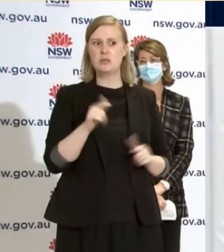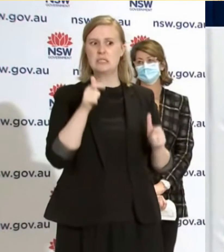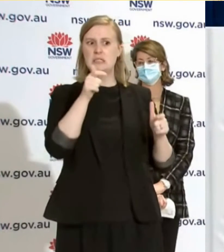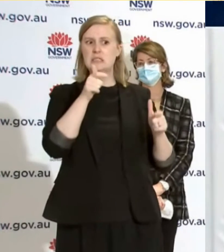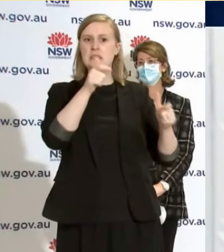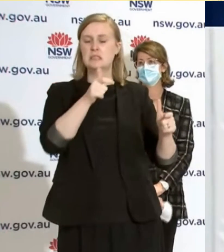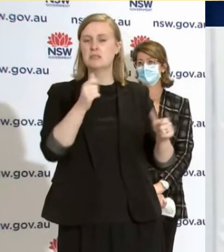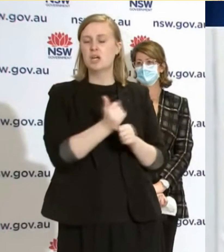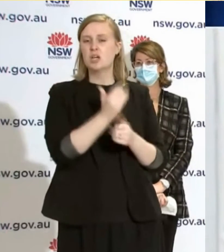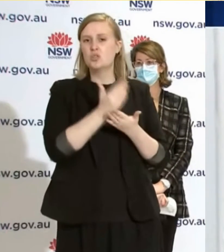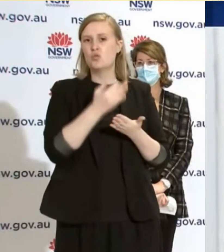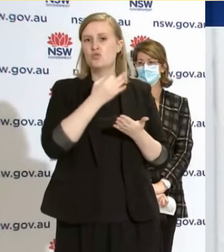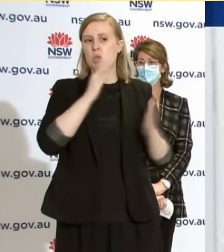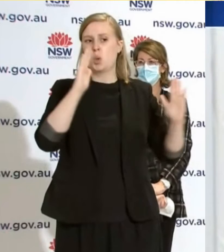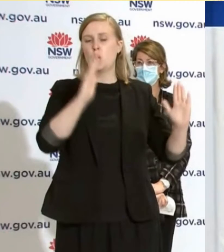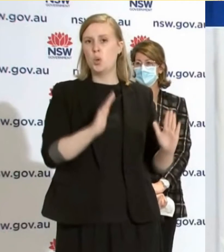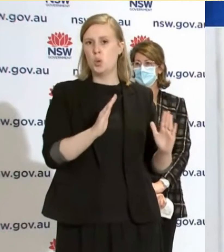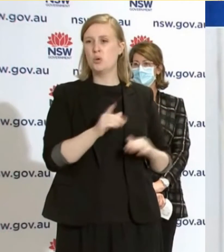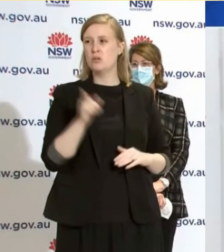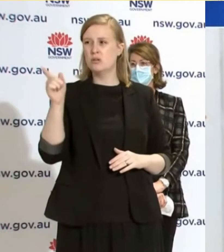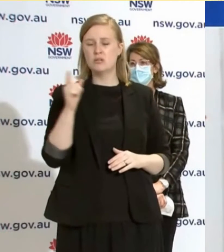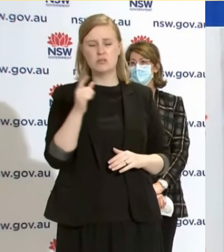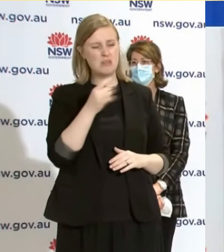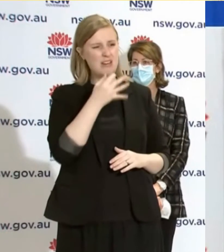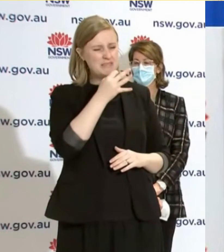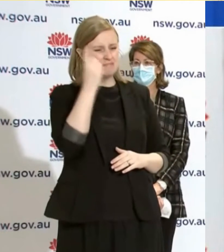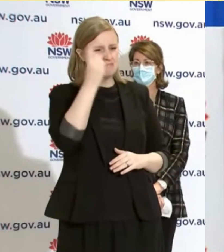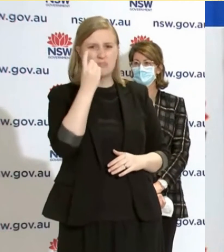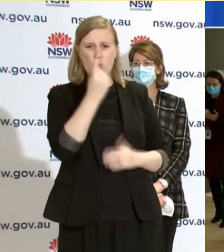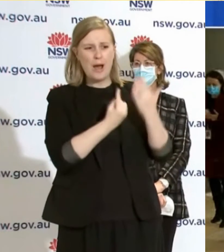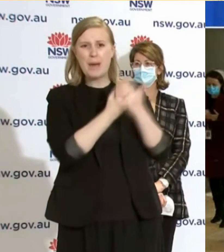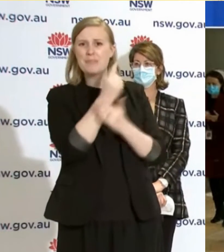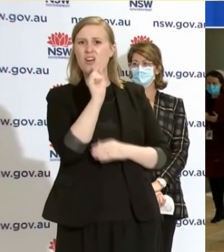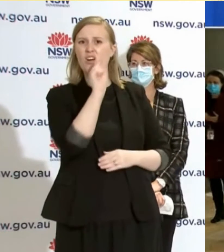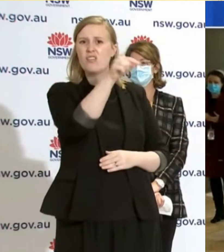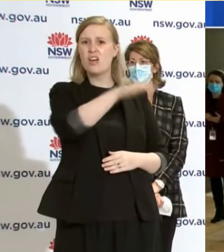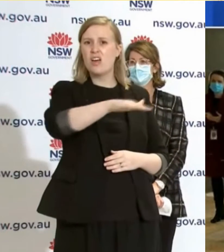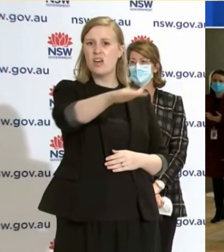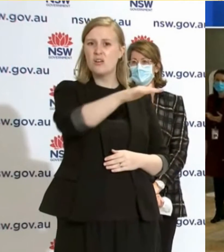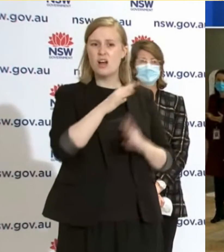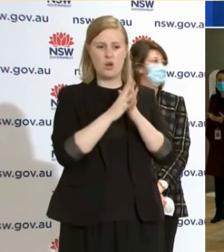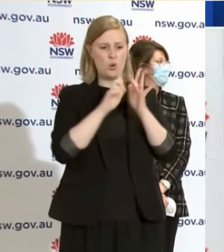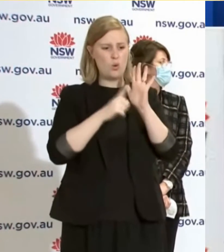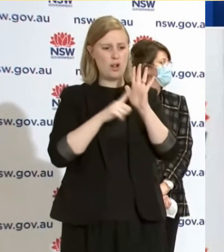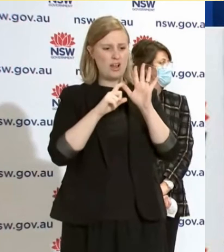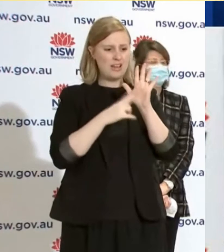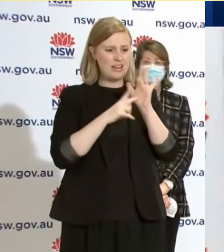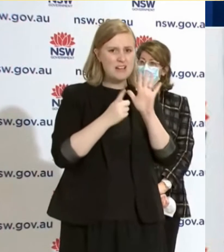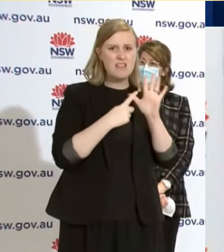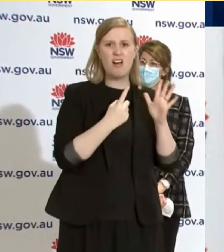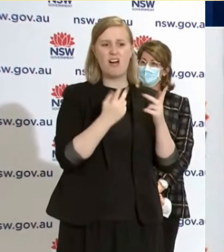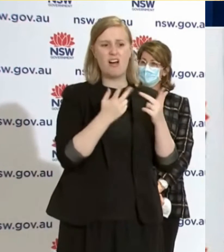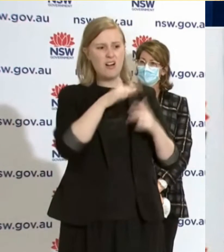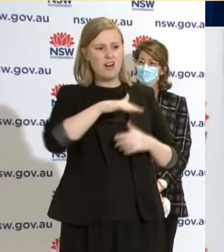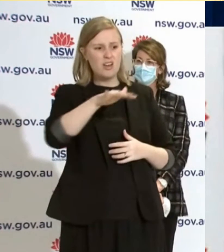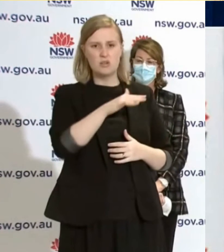answering, what's happening on the ground there? How sick? There's a number of cases there. In Wilcannia. Has anybody had to leave the